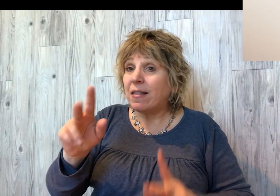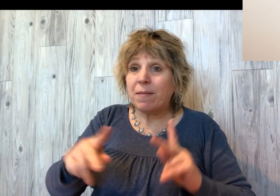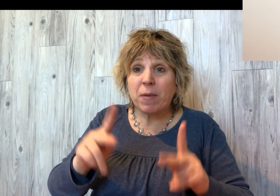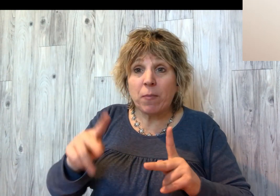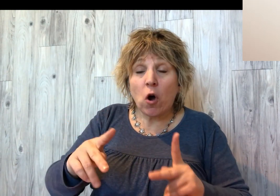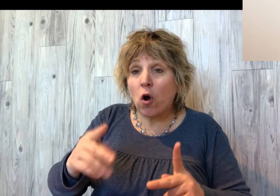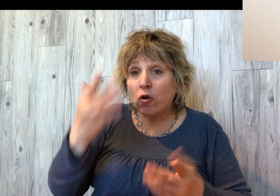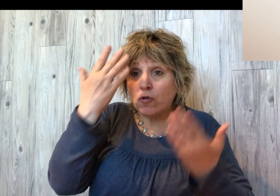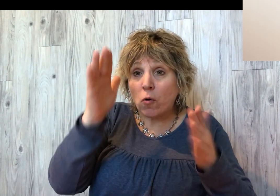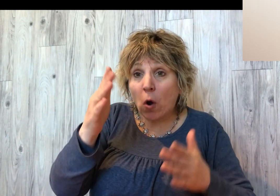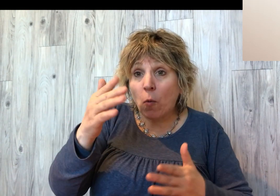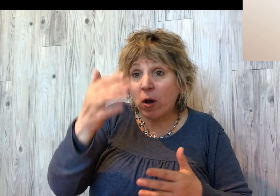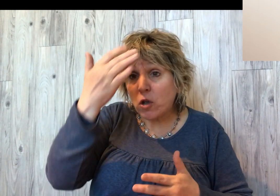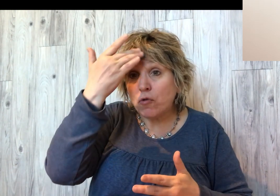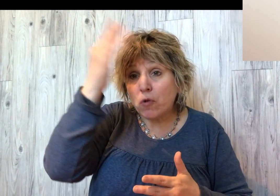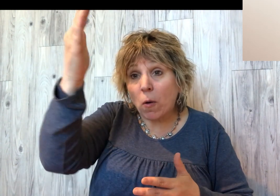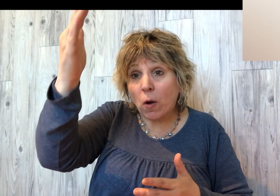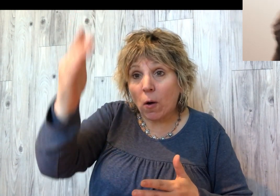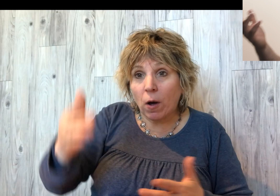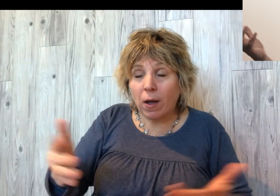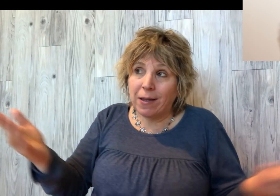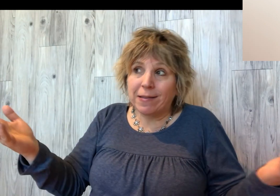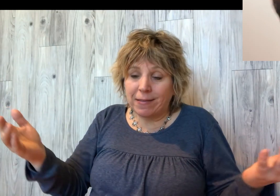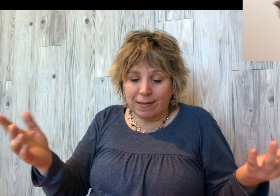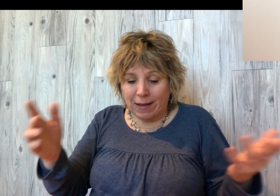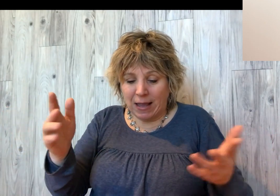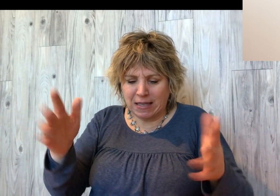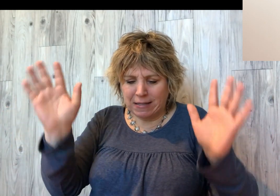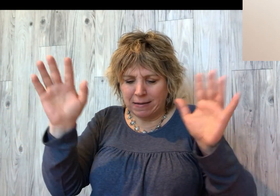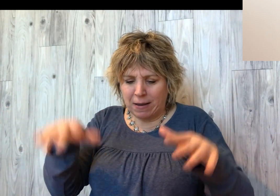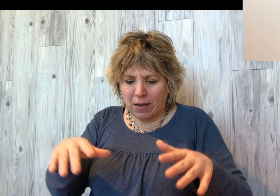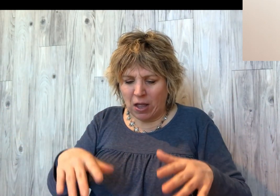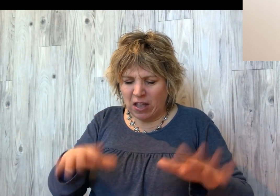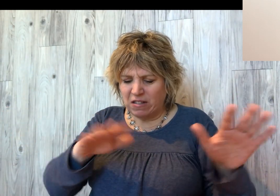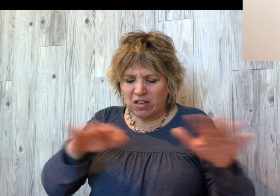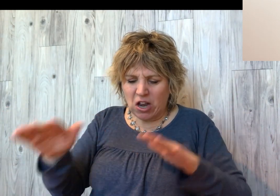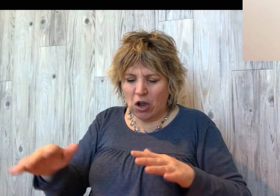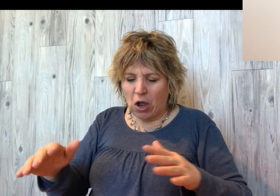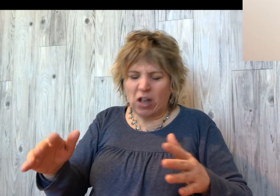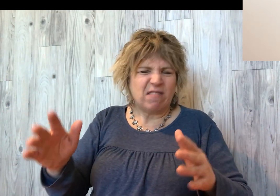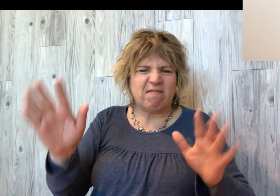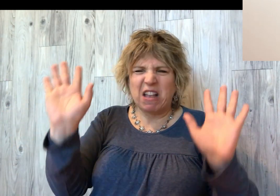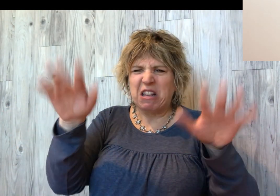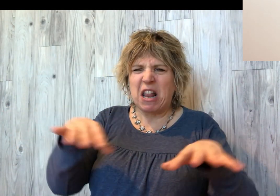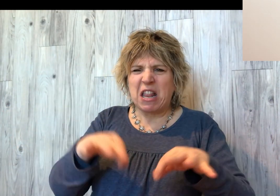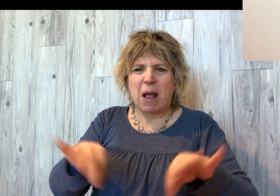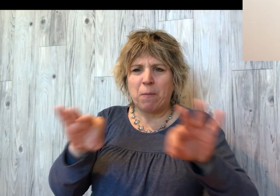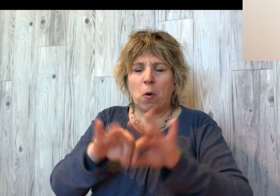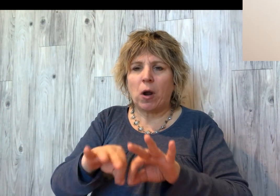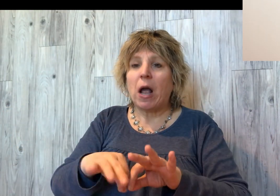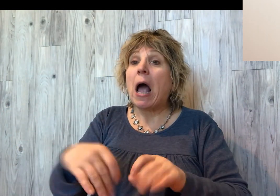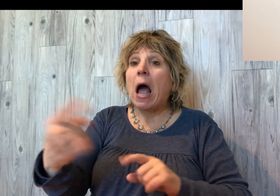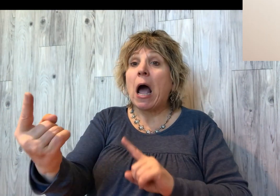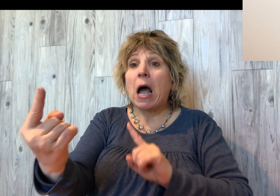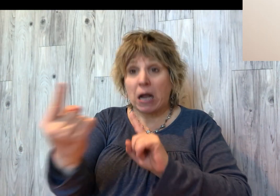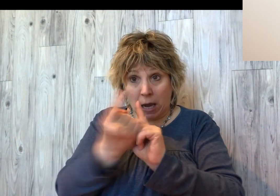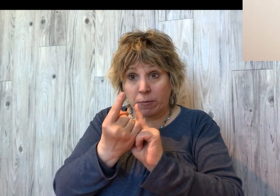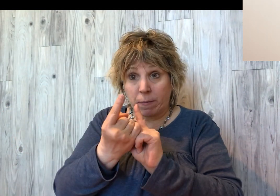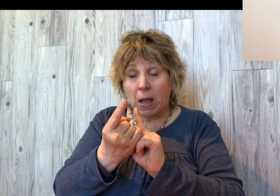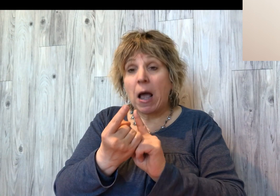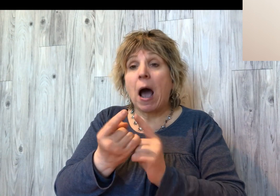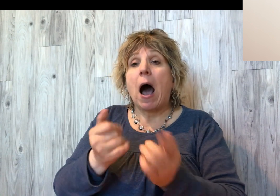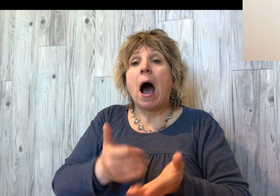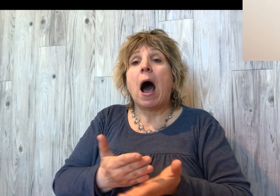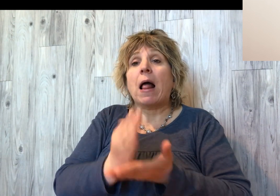those of you who don't know what you don't know, who keep saying, it's all right, man, chill, it's no big deal. Those of you saying that, come to me. Let me